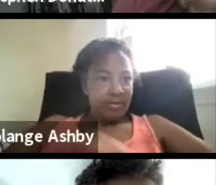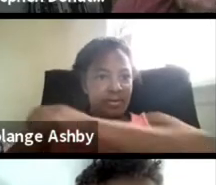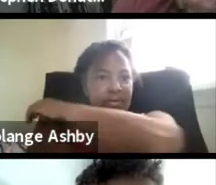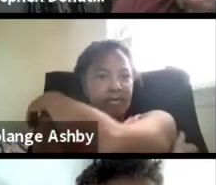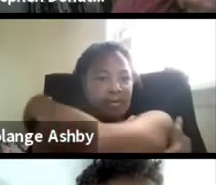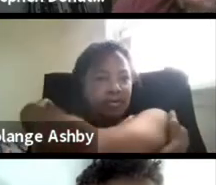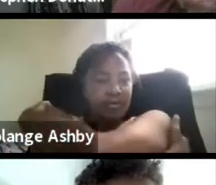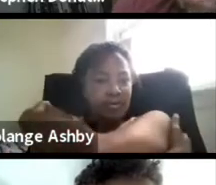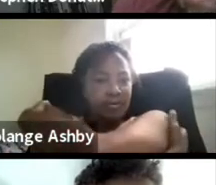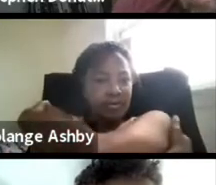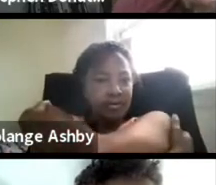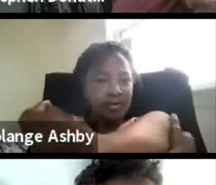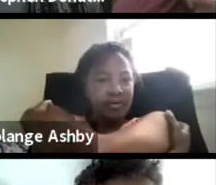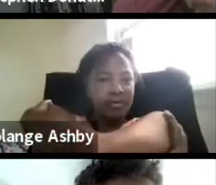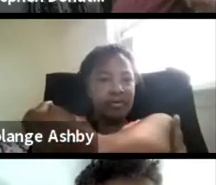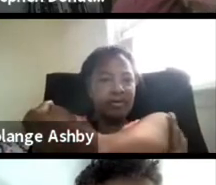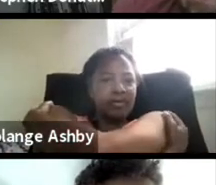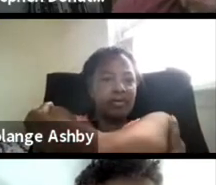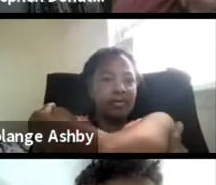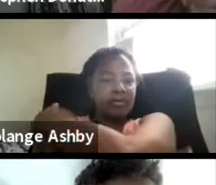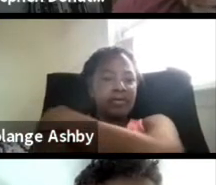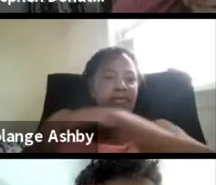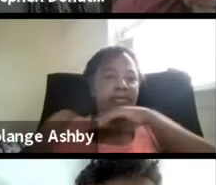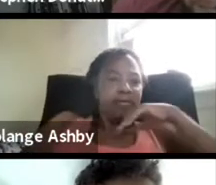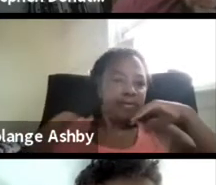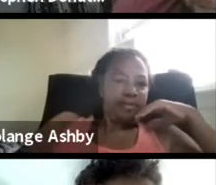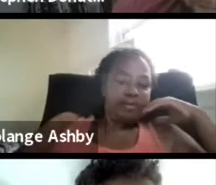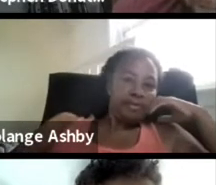two or three comments or questions.